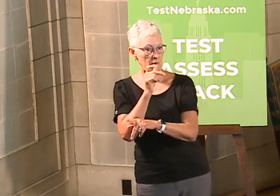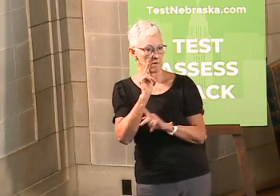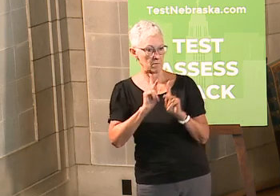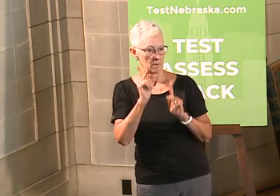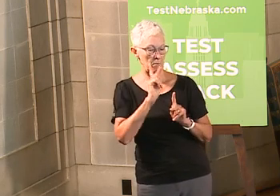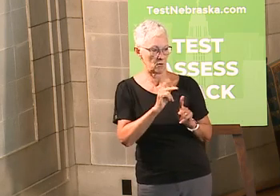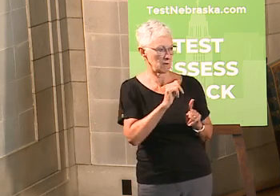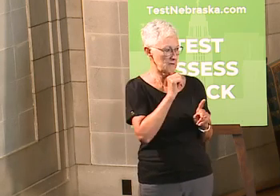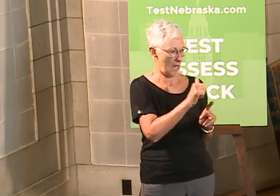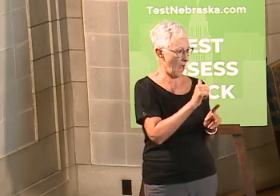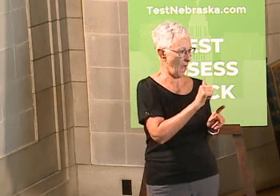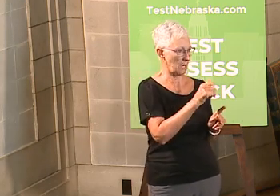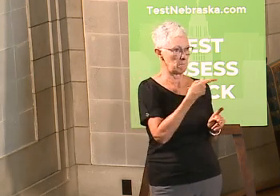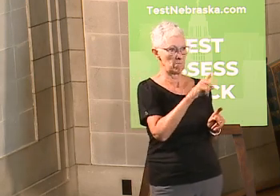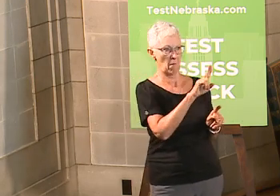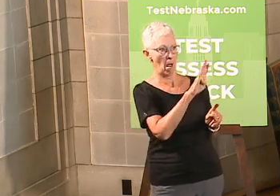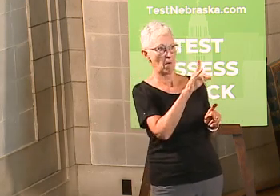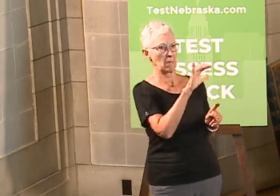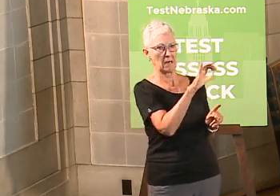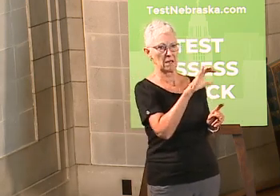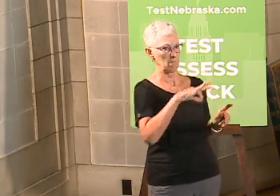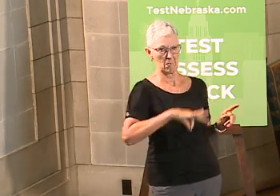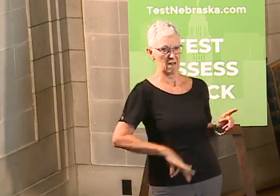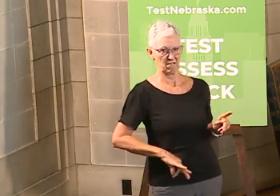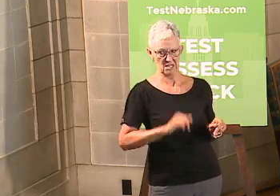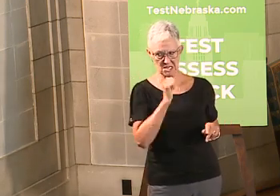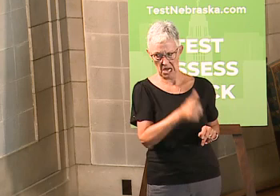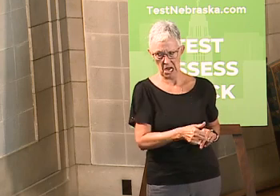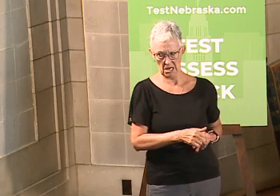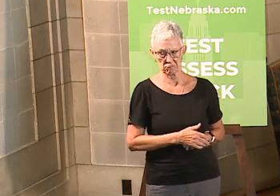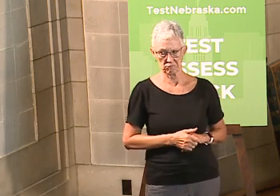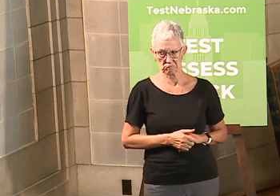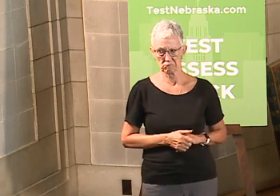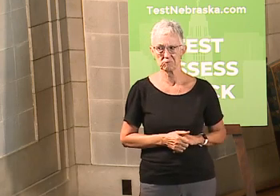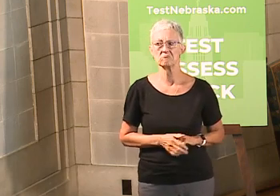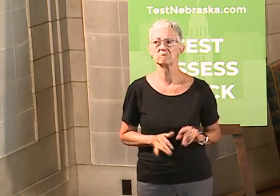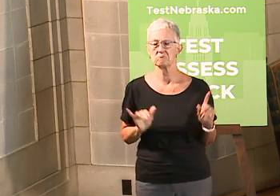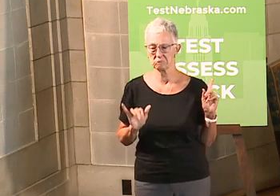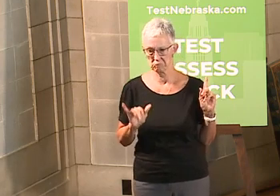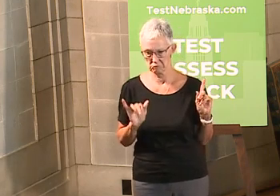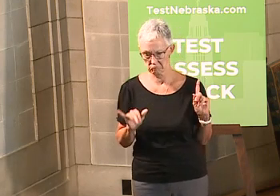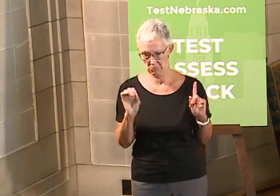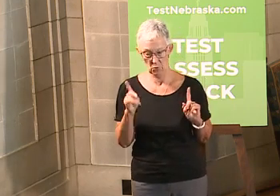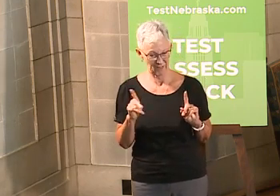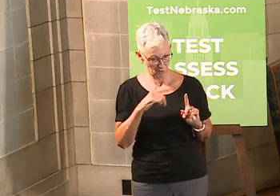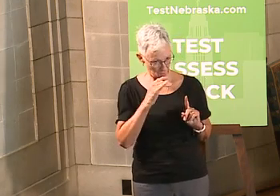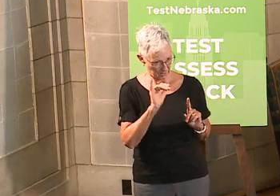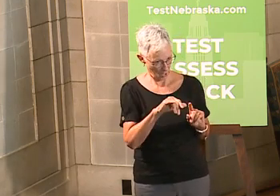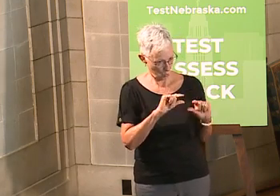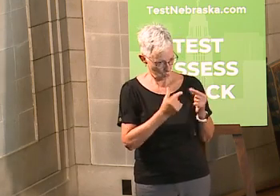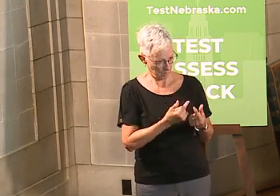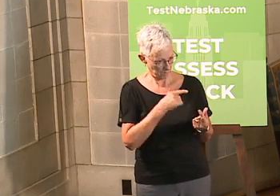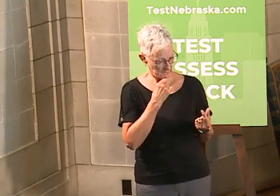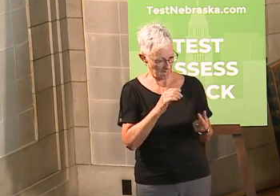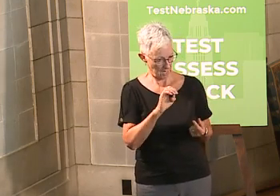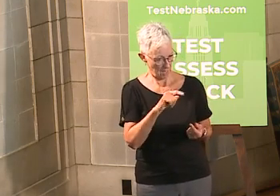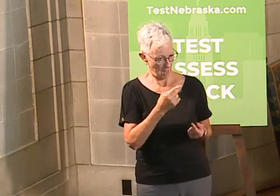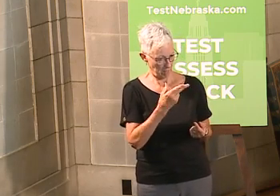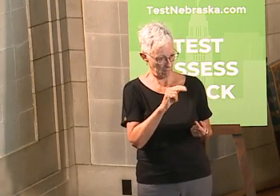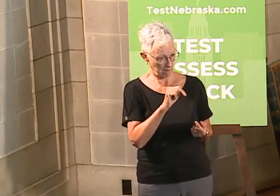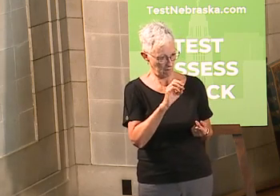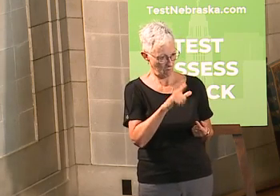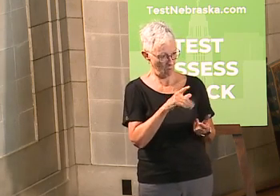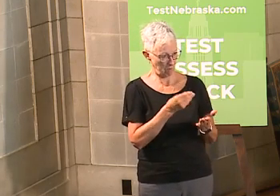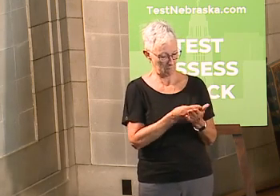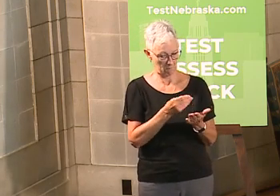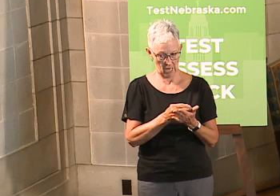public. So this group was saying that the ethanol grants that were given out were more for private gain than public gain, and I think that having clean air is a